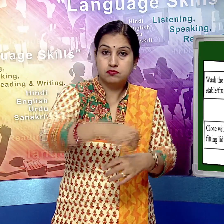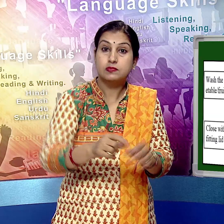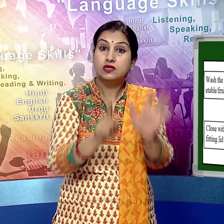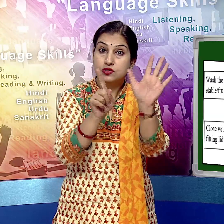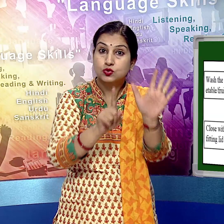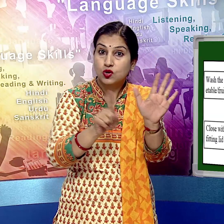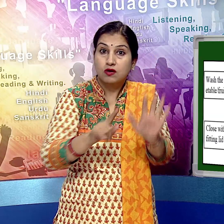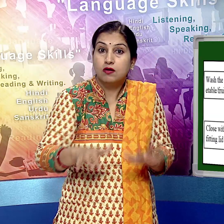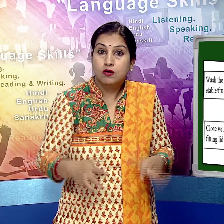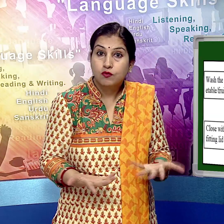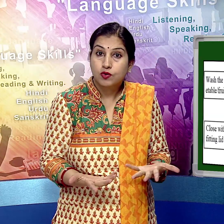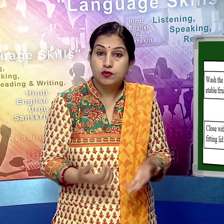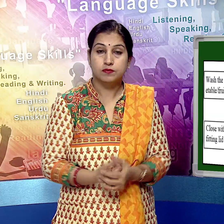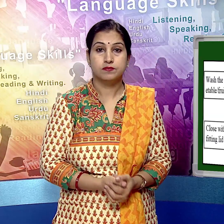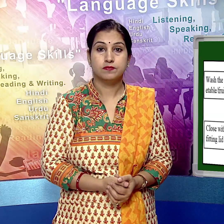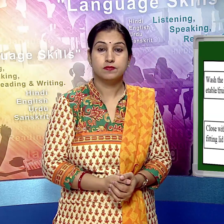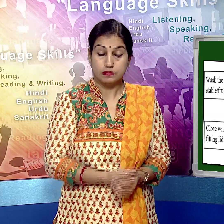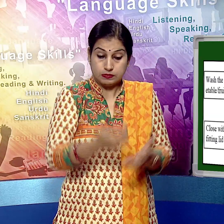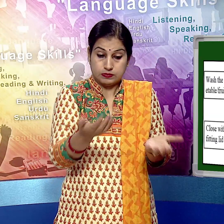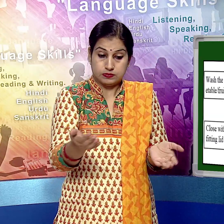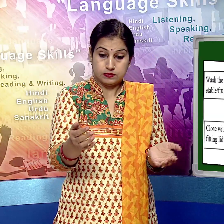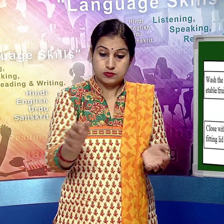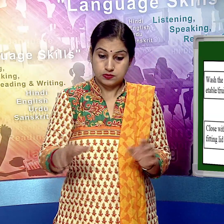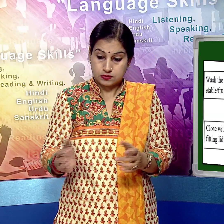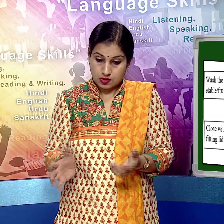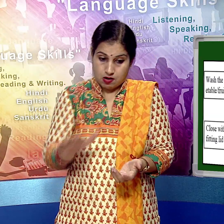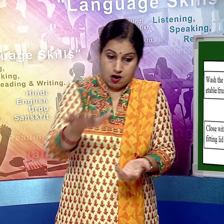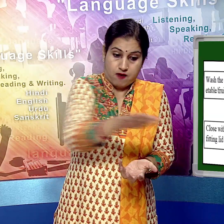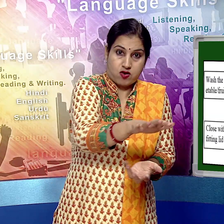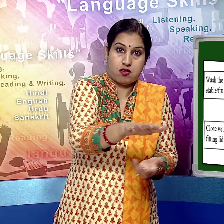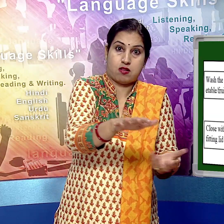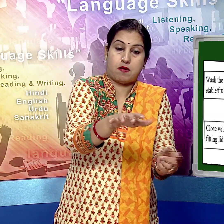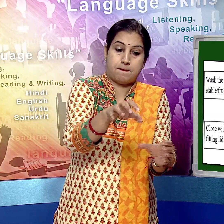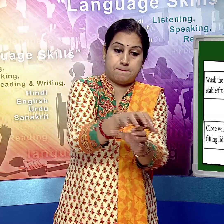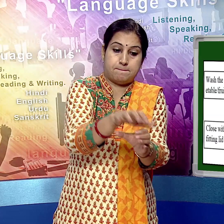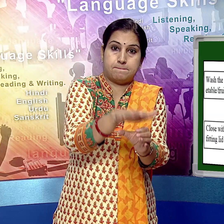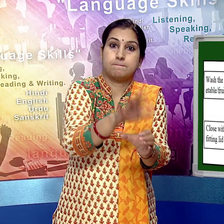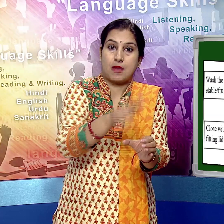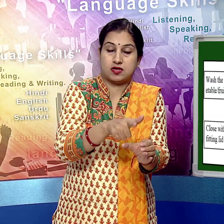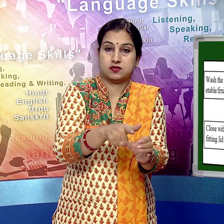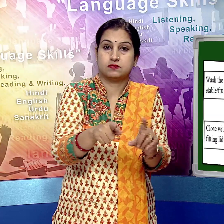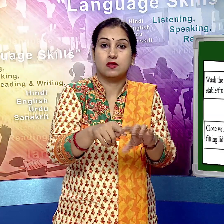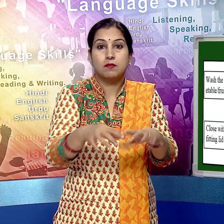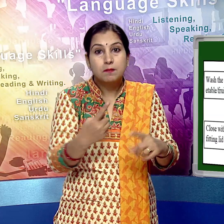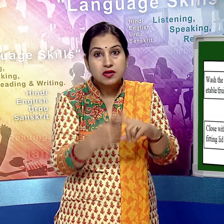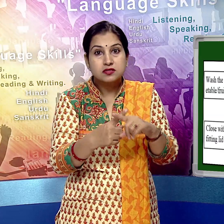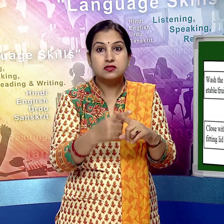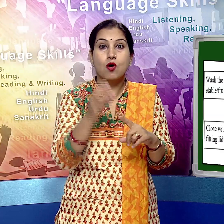The sixth step is cover with salt and or oil.